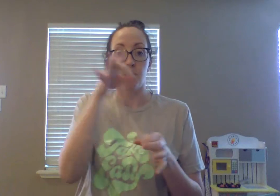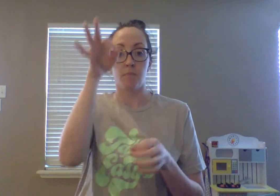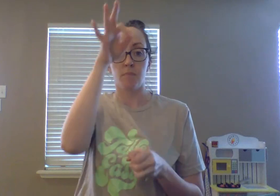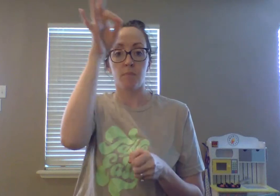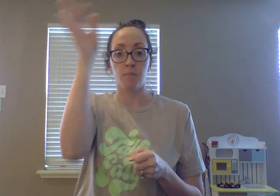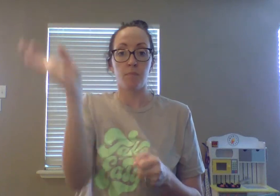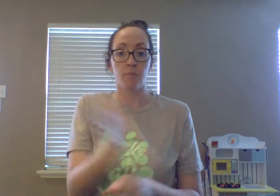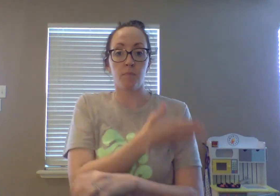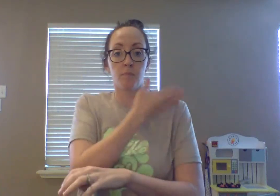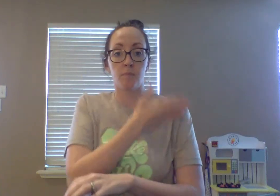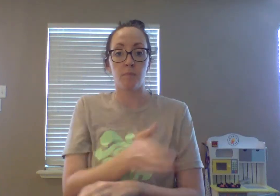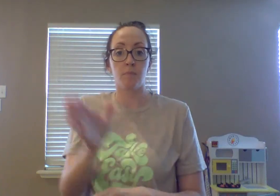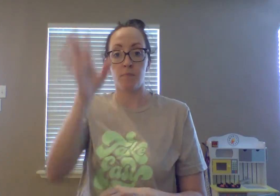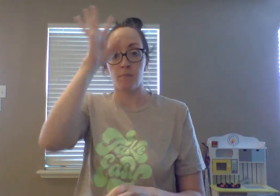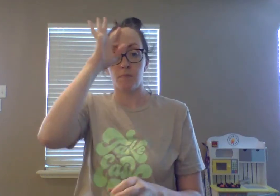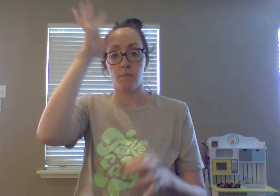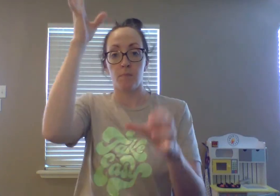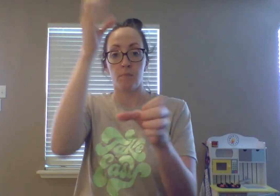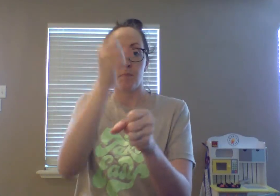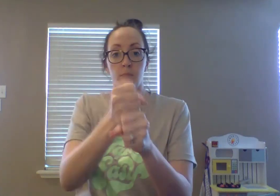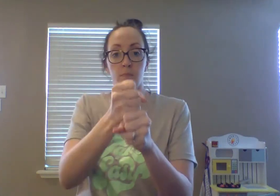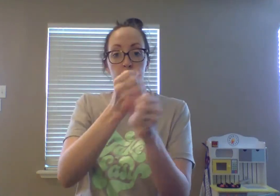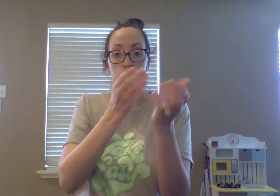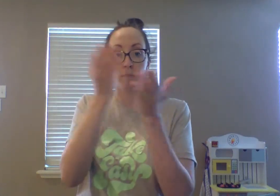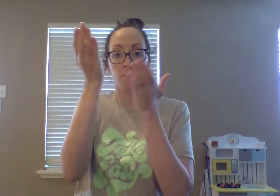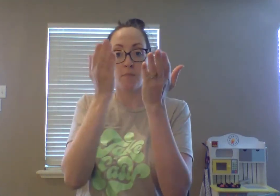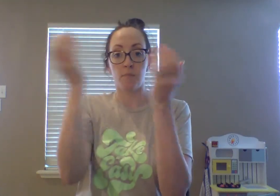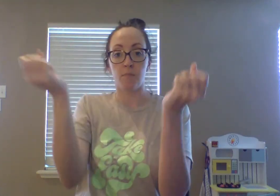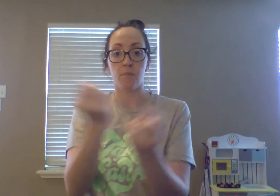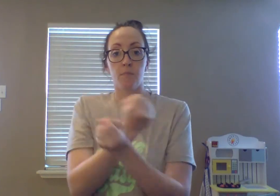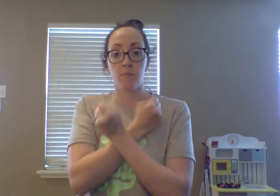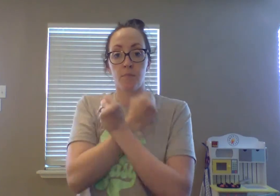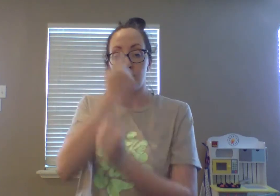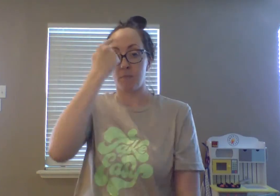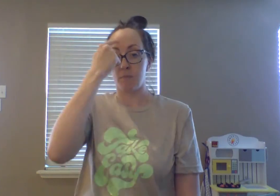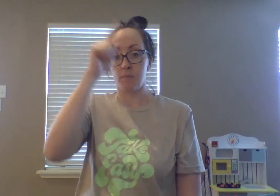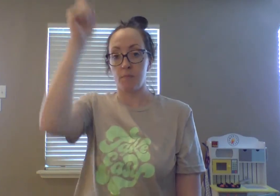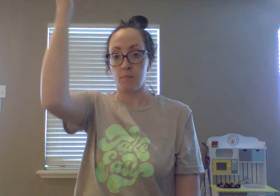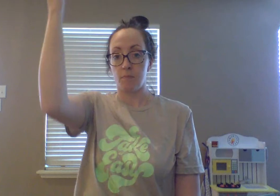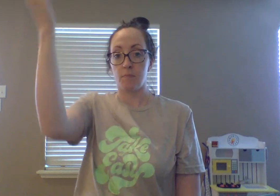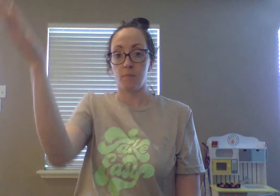soul's best songs. Faithful, loving service to him be.